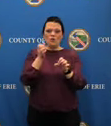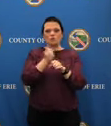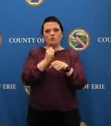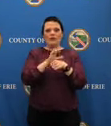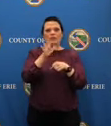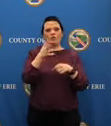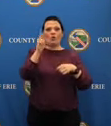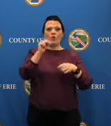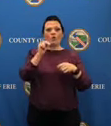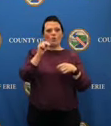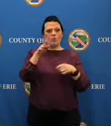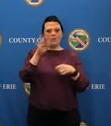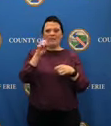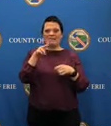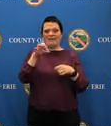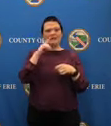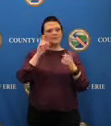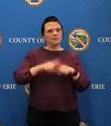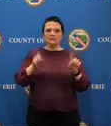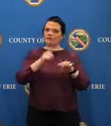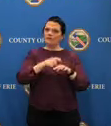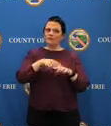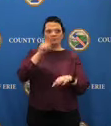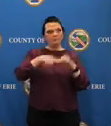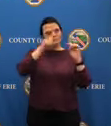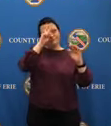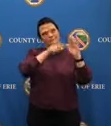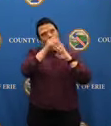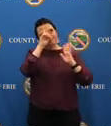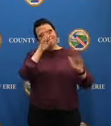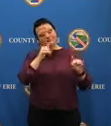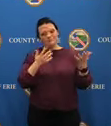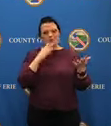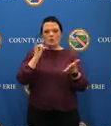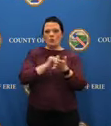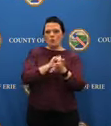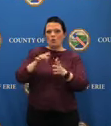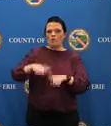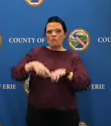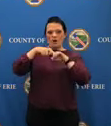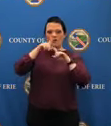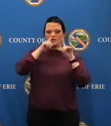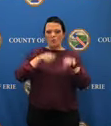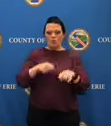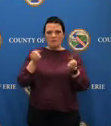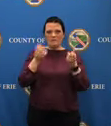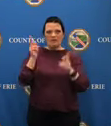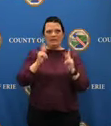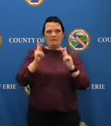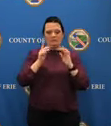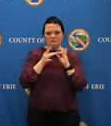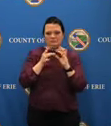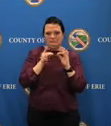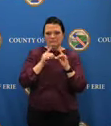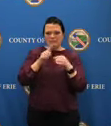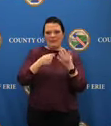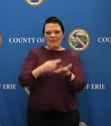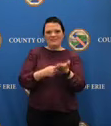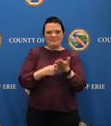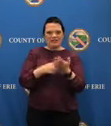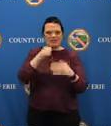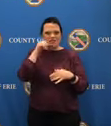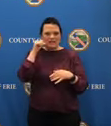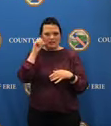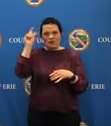different time than we ever anticipated. New York pause orders, we've had a lot of folks commenting about the discussion I had yesterday, and of course